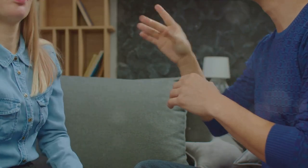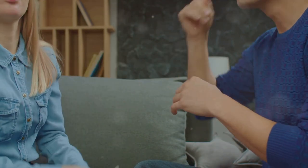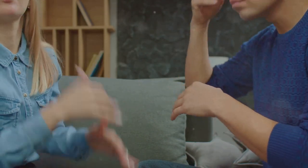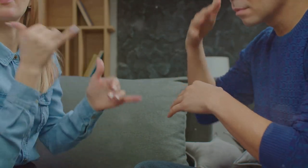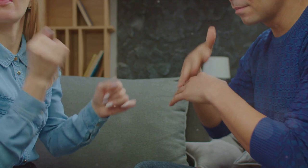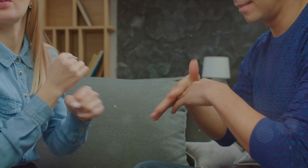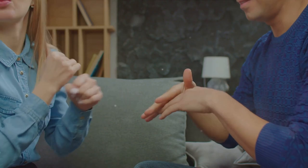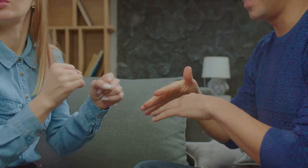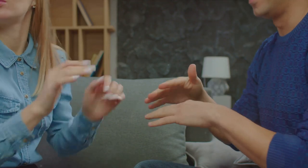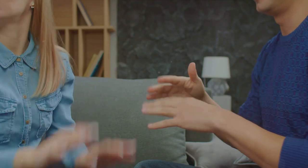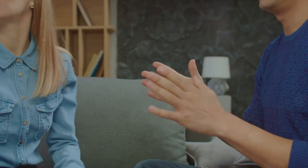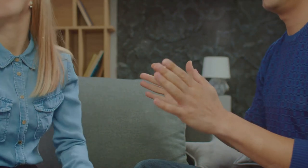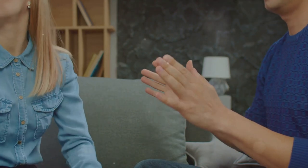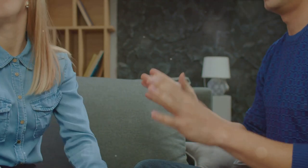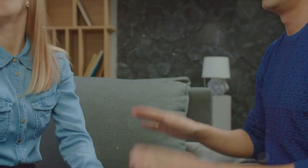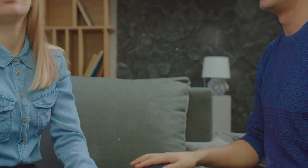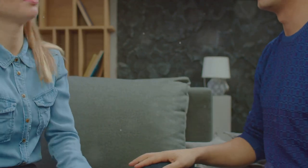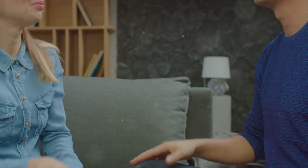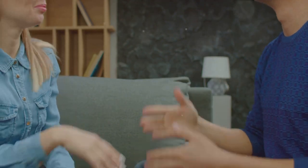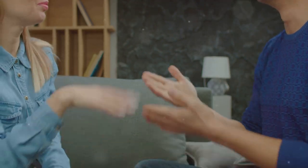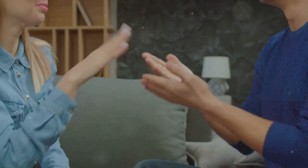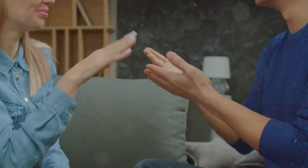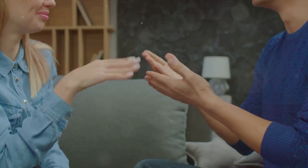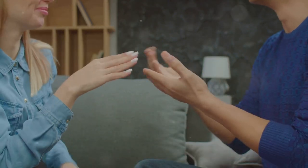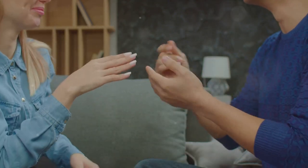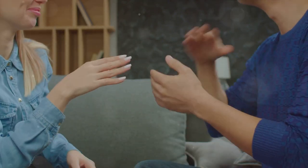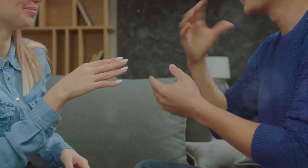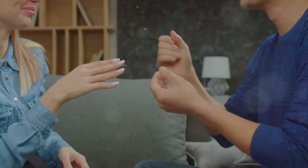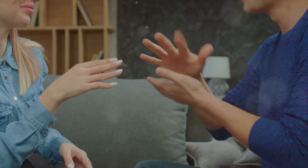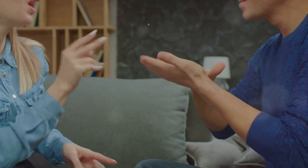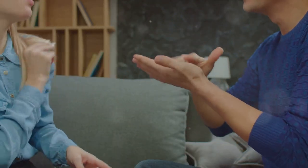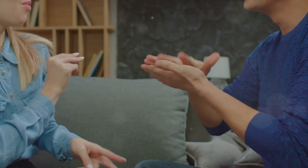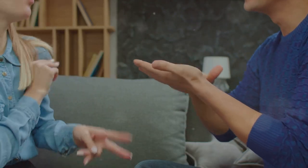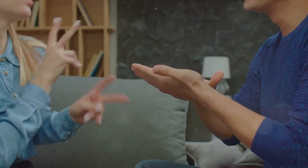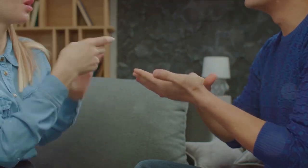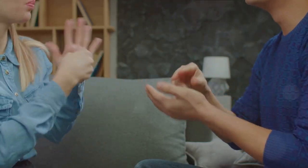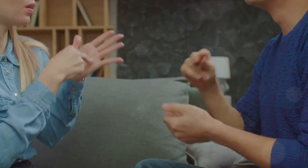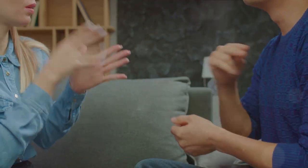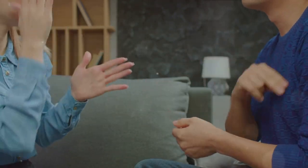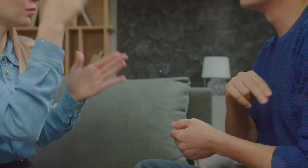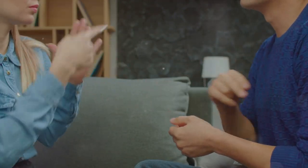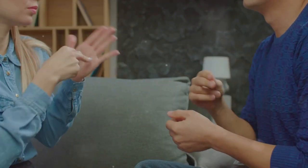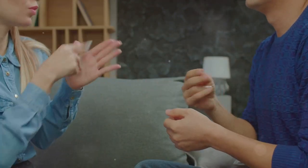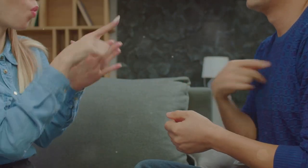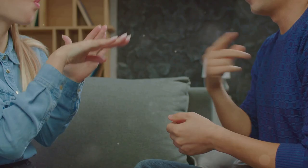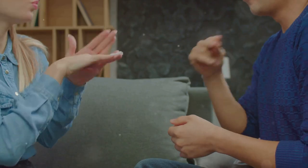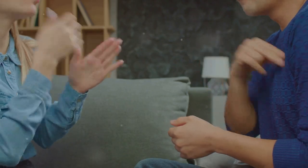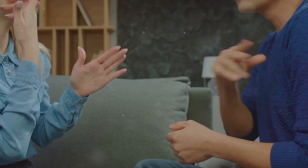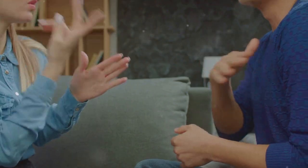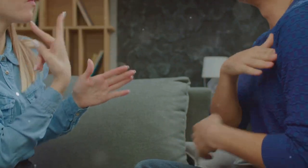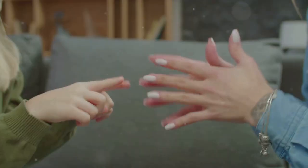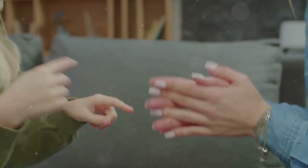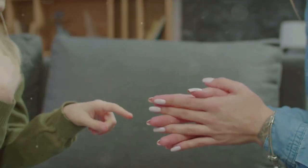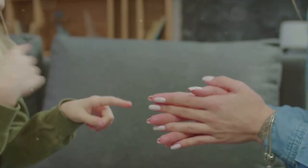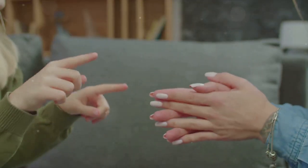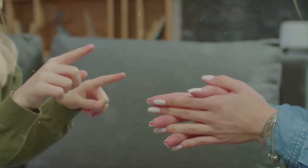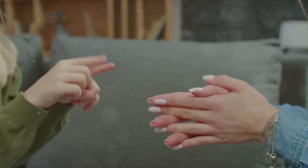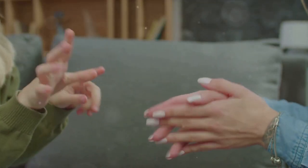universally used, but also in recognizing and navigating instances of institutional oppression. Through the years, the